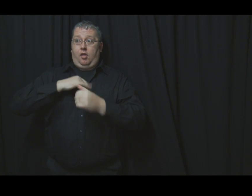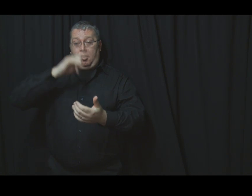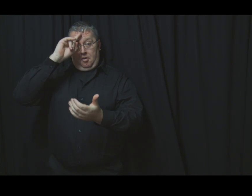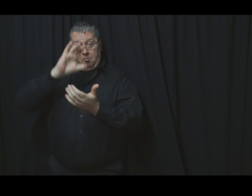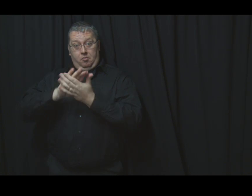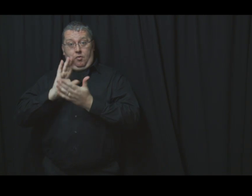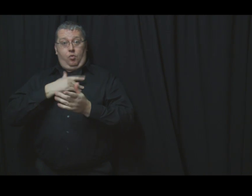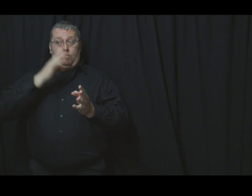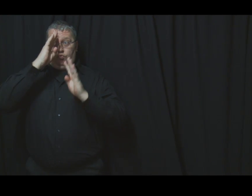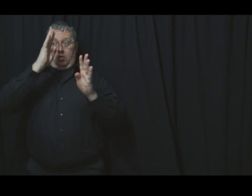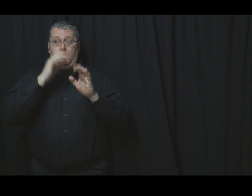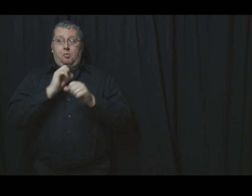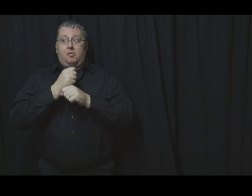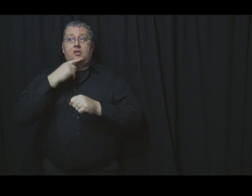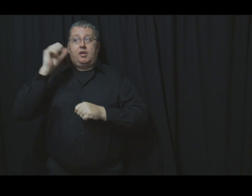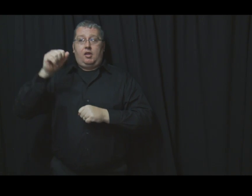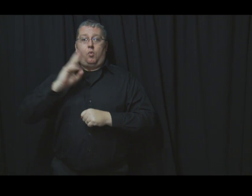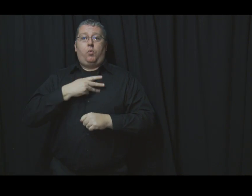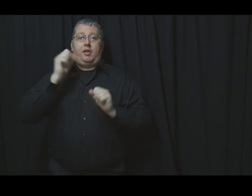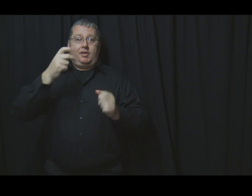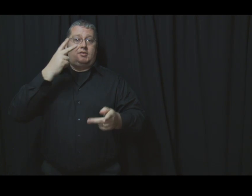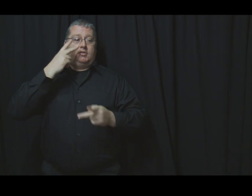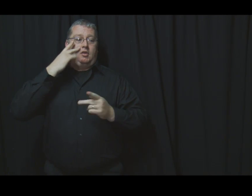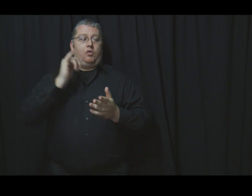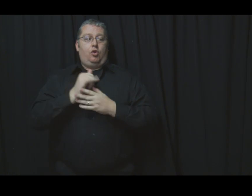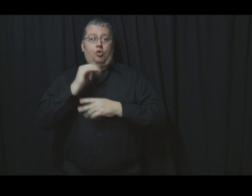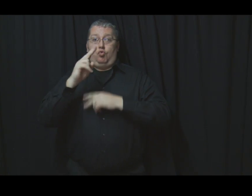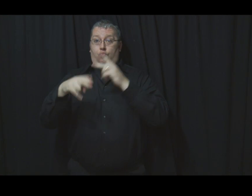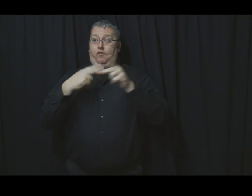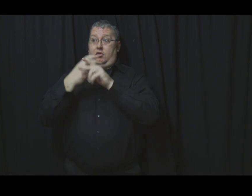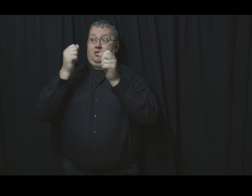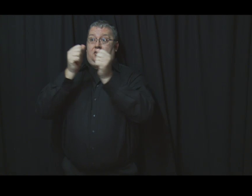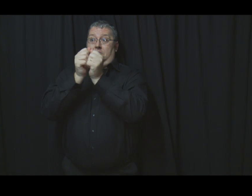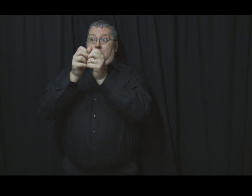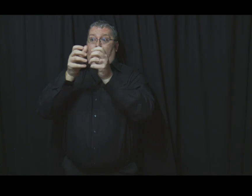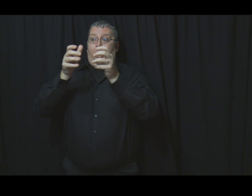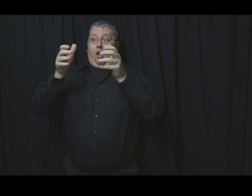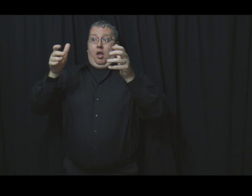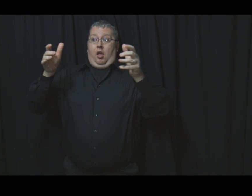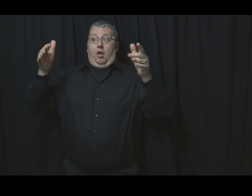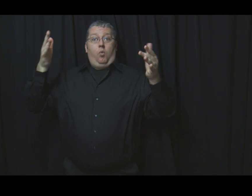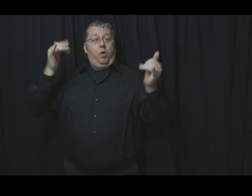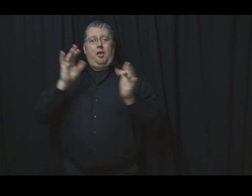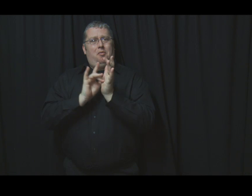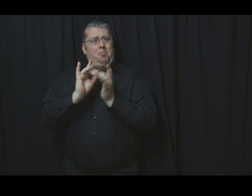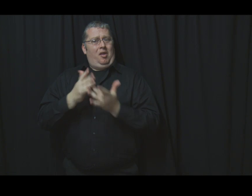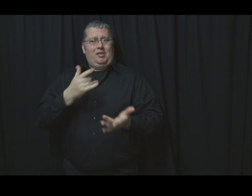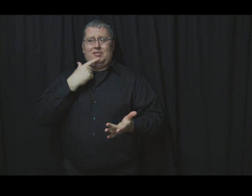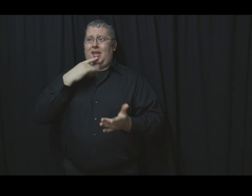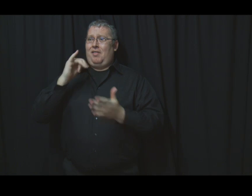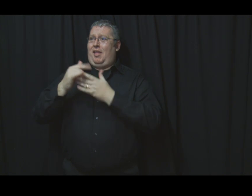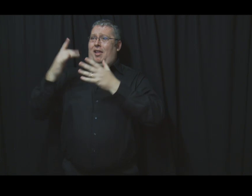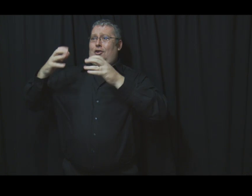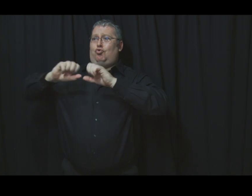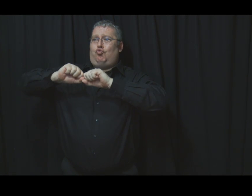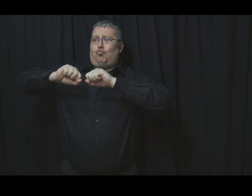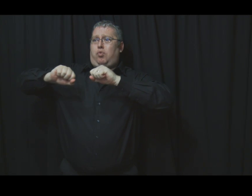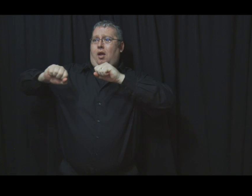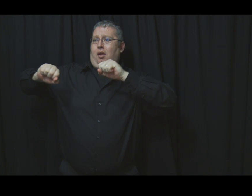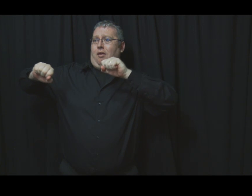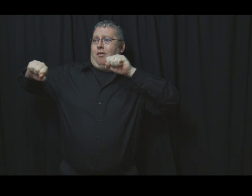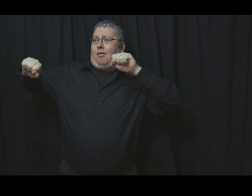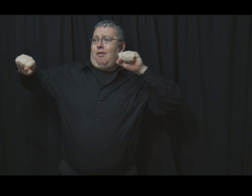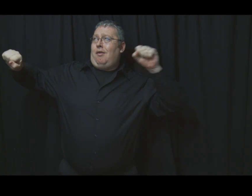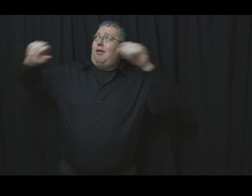would say, yeah, you can observe the universe expanding. Why God is doing that? In fact, in the Bible, it even says he stretches out the